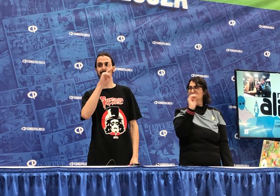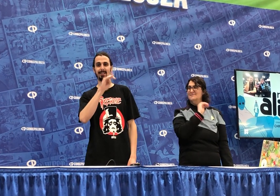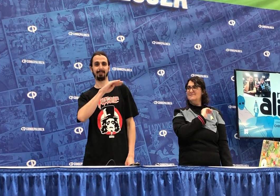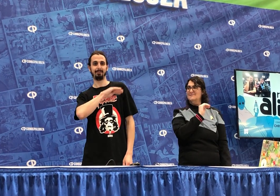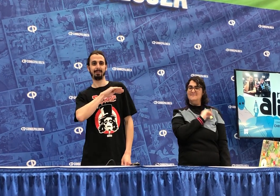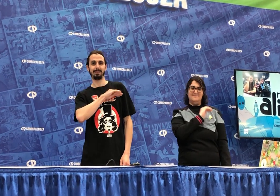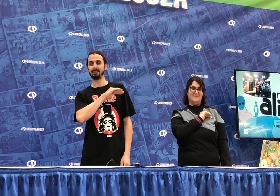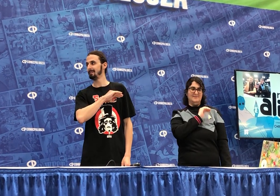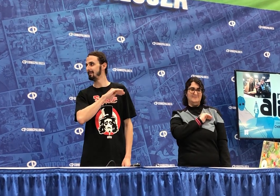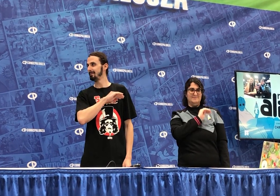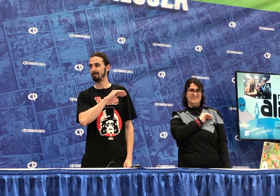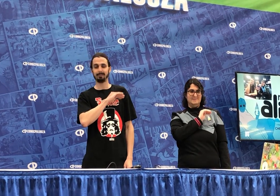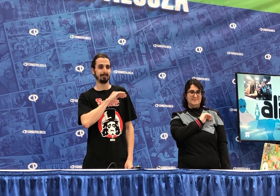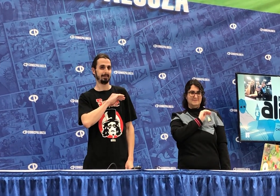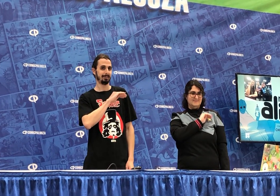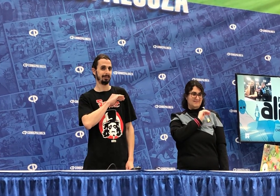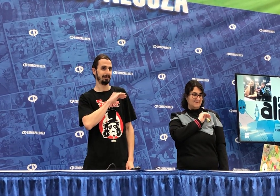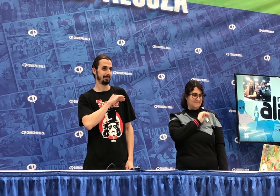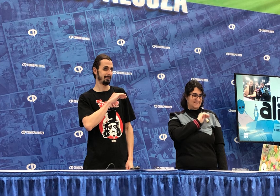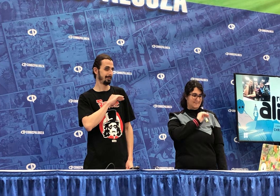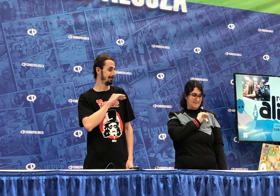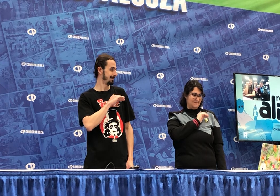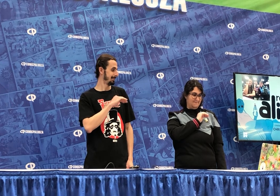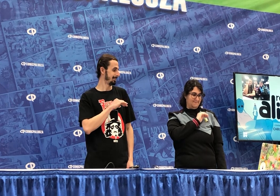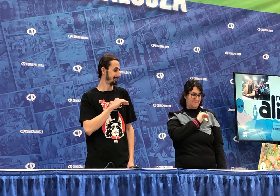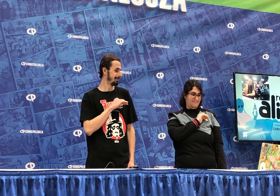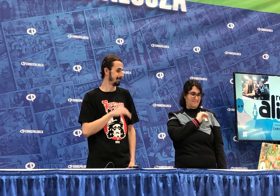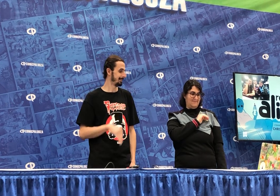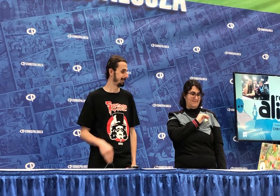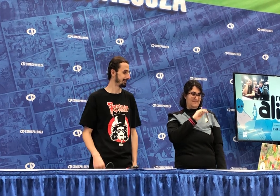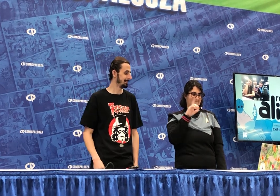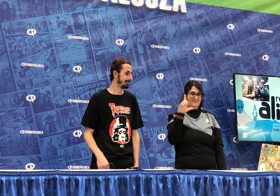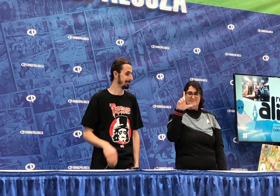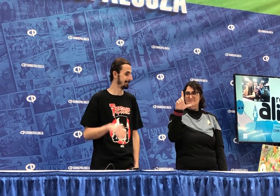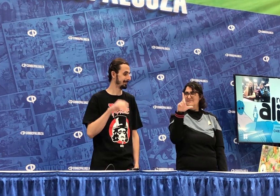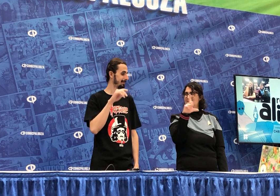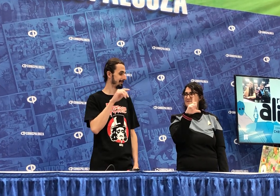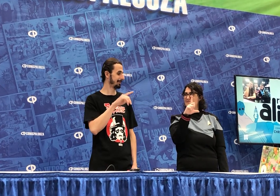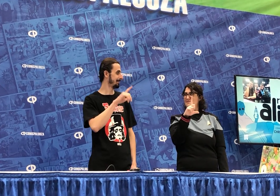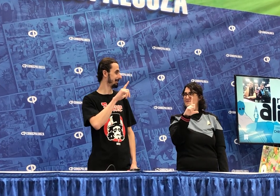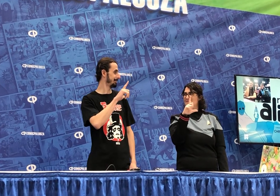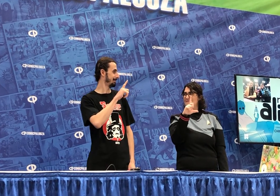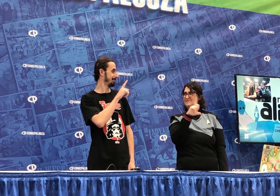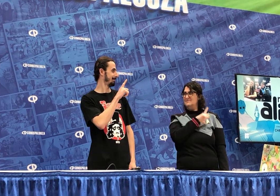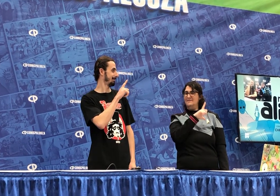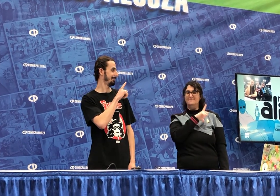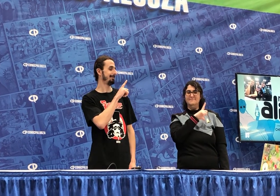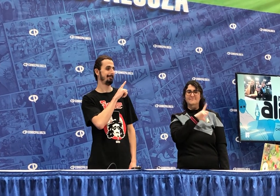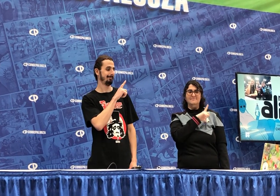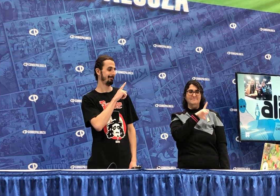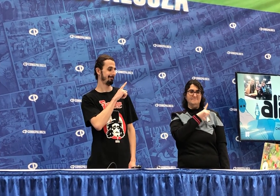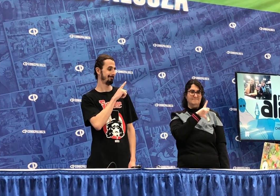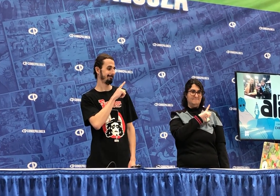For Mike, it's just an M on the shoulder right here, like by your heart. And also because he's a police